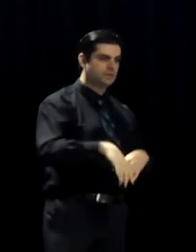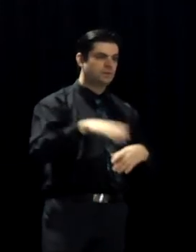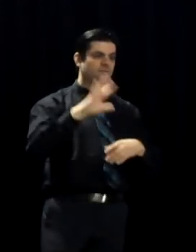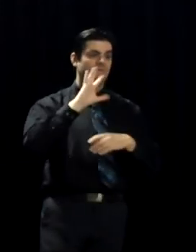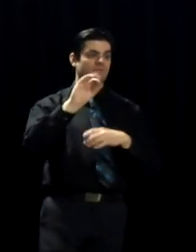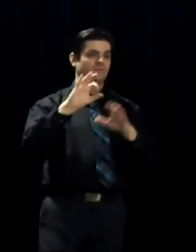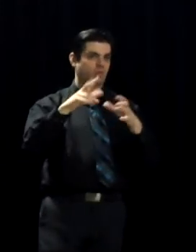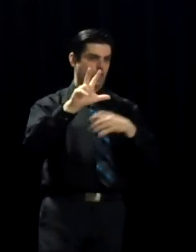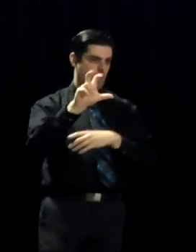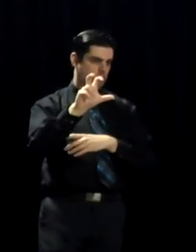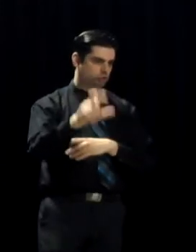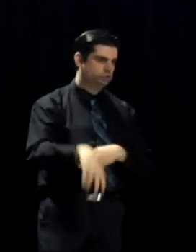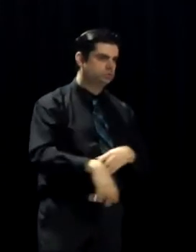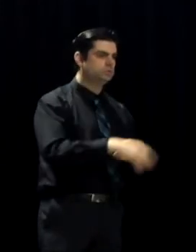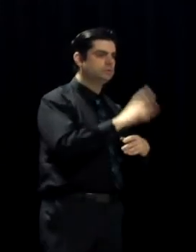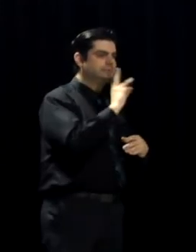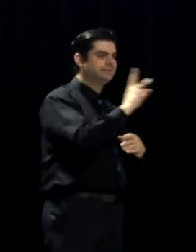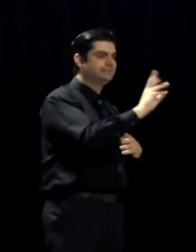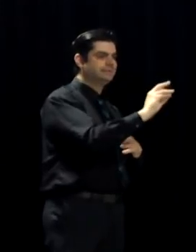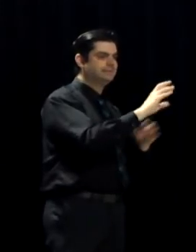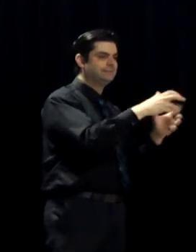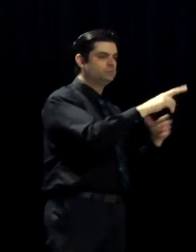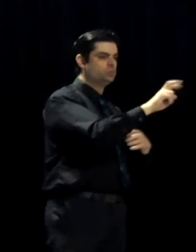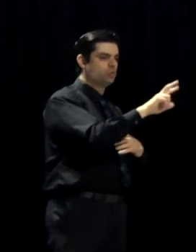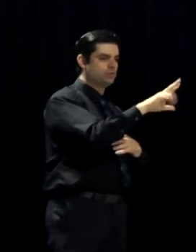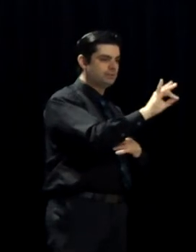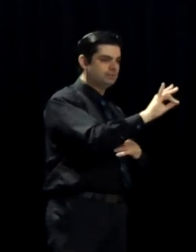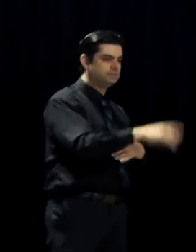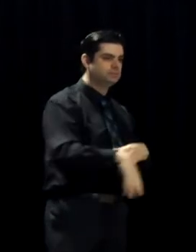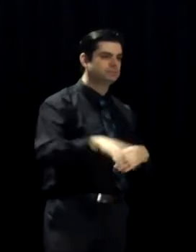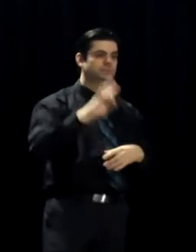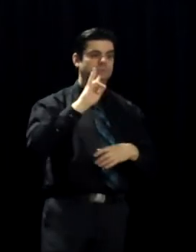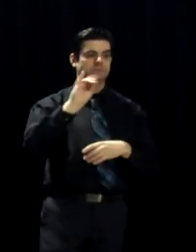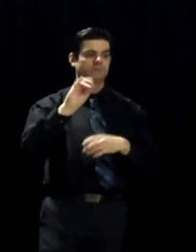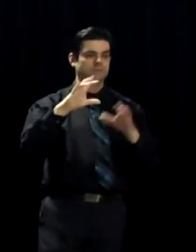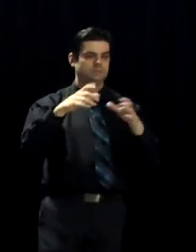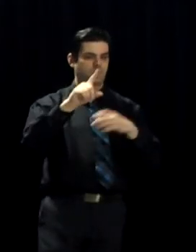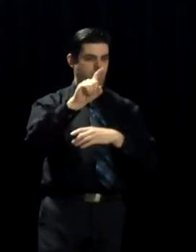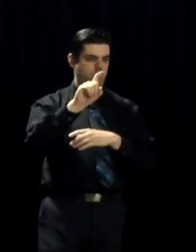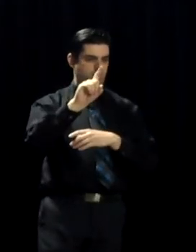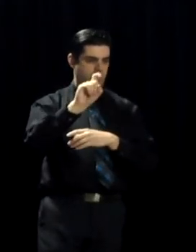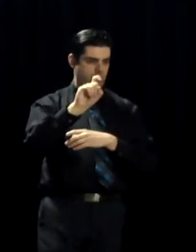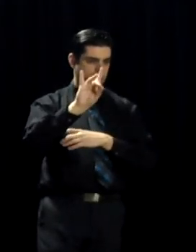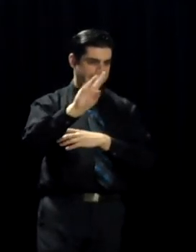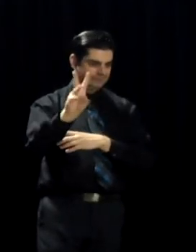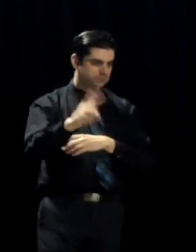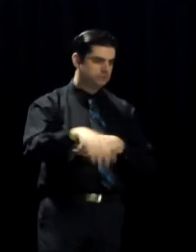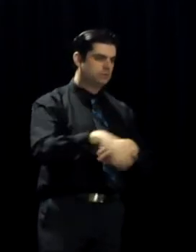in their 80s, 110 in their 90s. Breakdown by municipality.